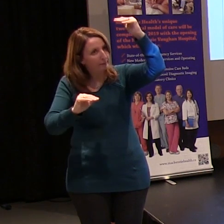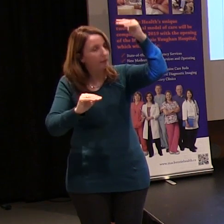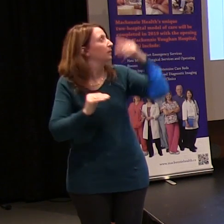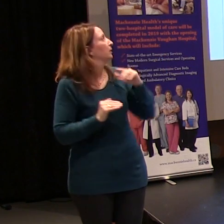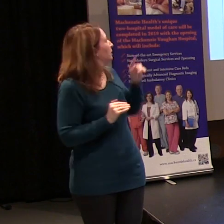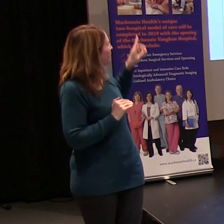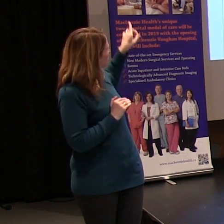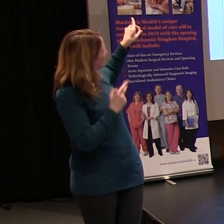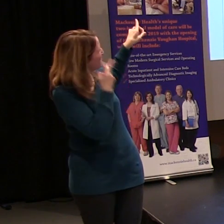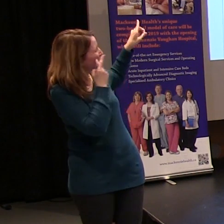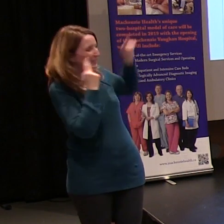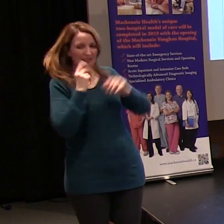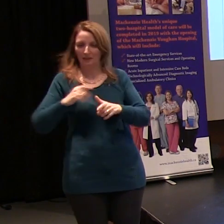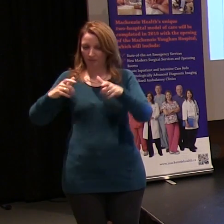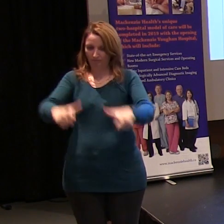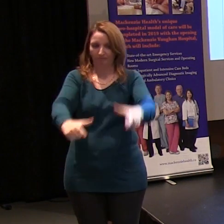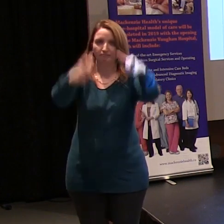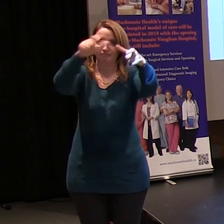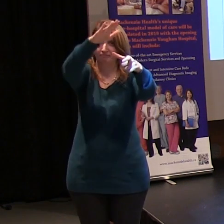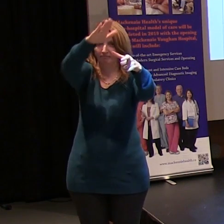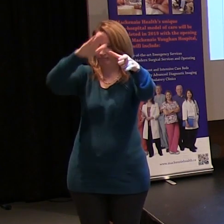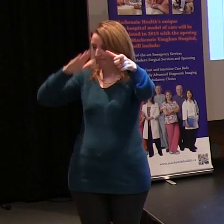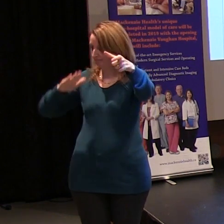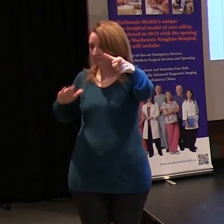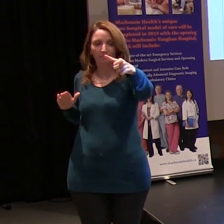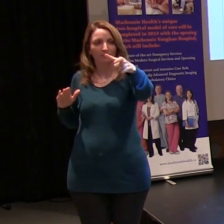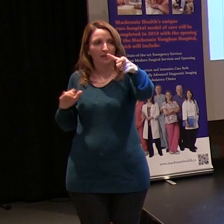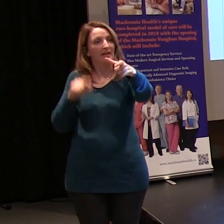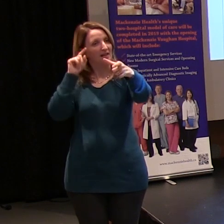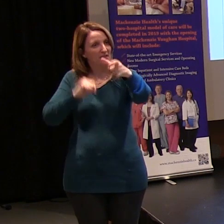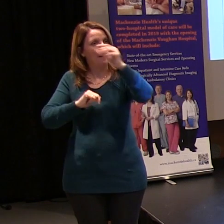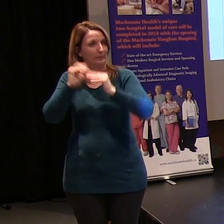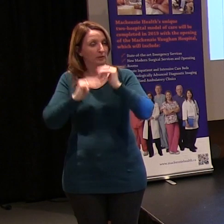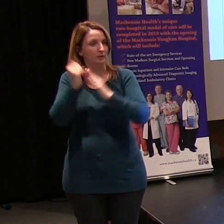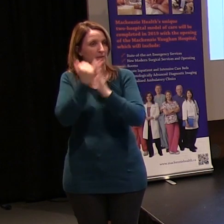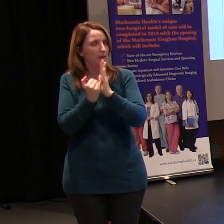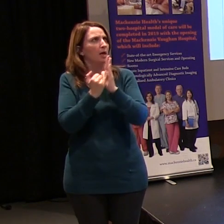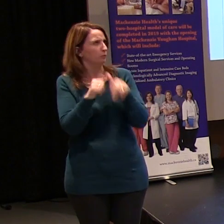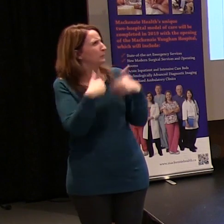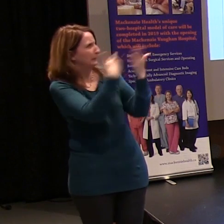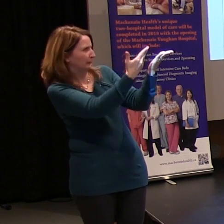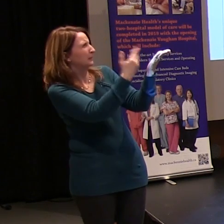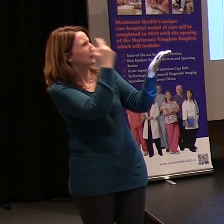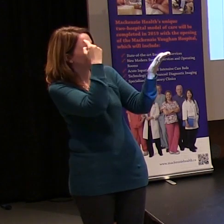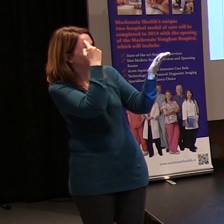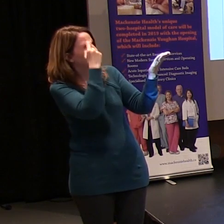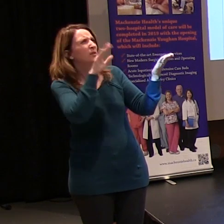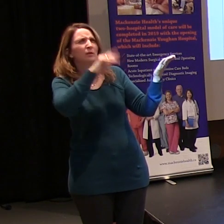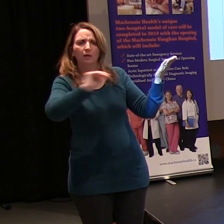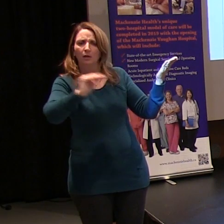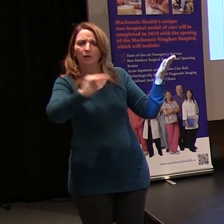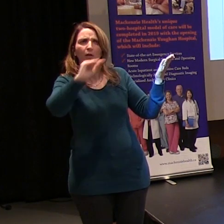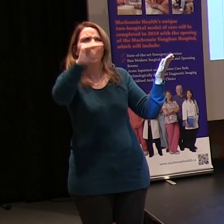profile, and that's the building that was submitted in the stage 2 before, and that was about 11 floors